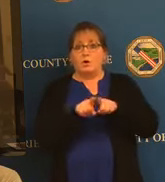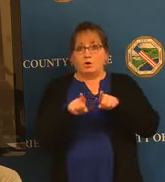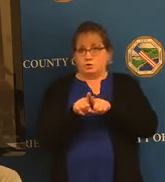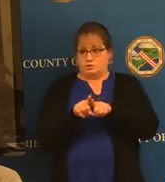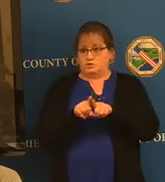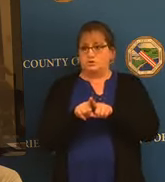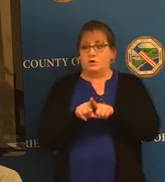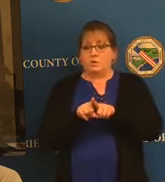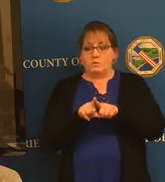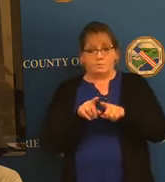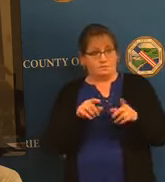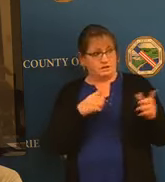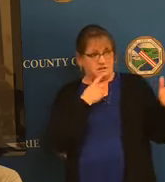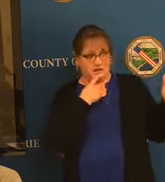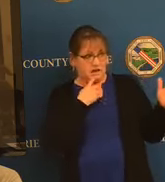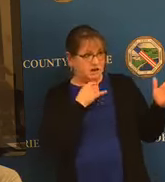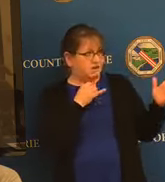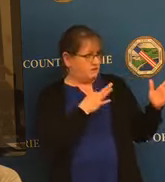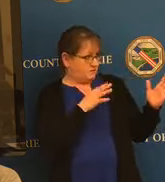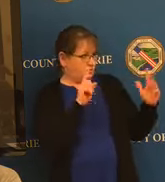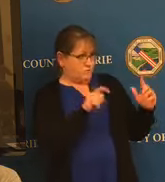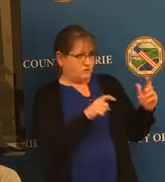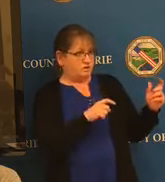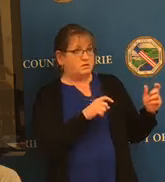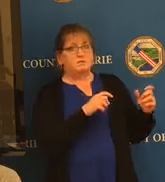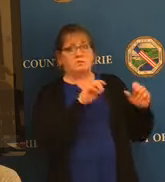part of that, if we needed them, to bring them back.